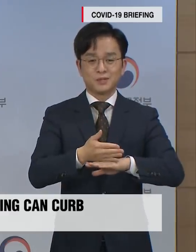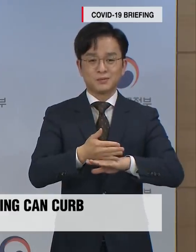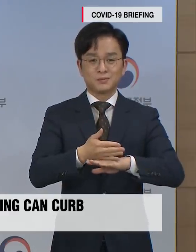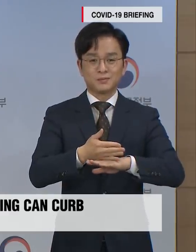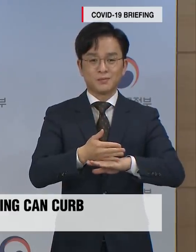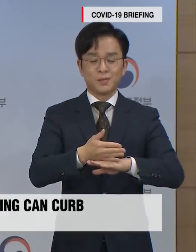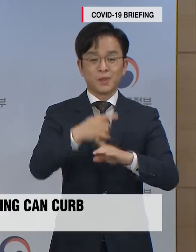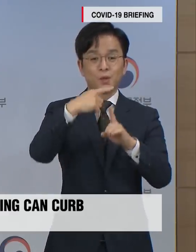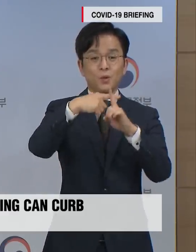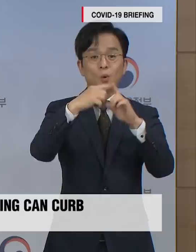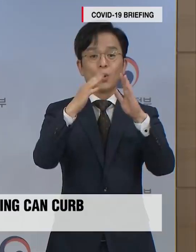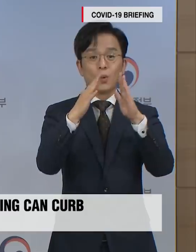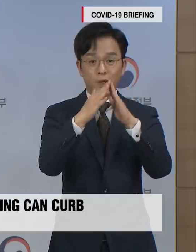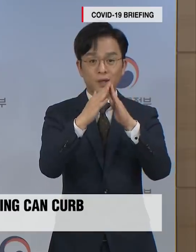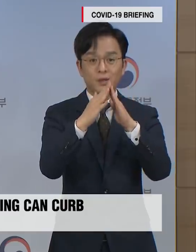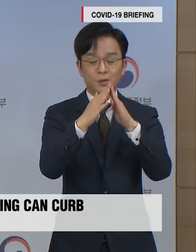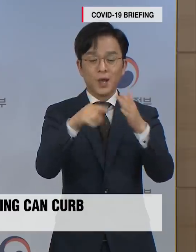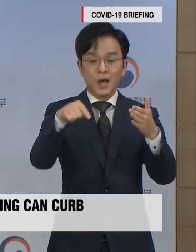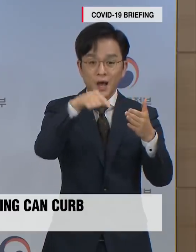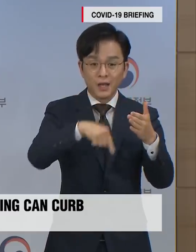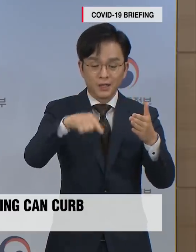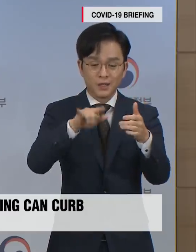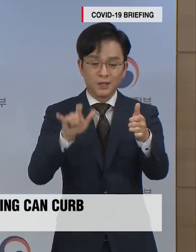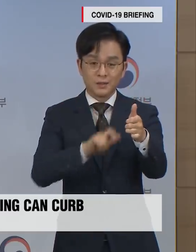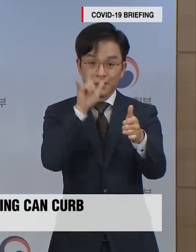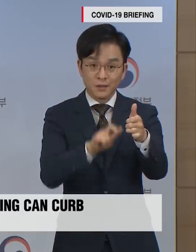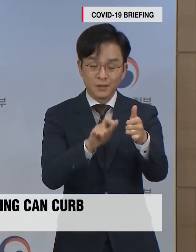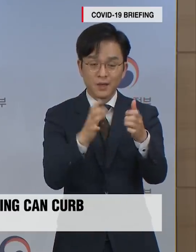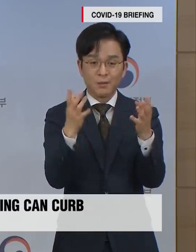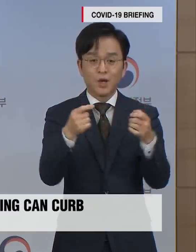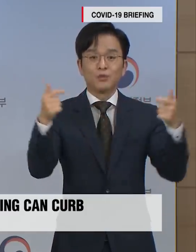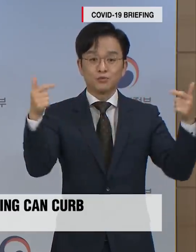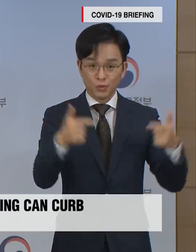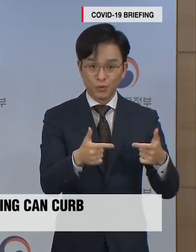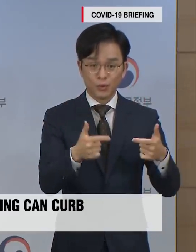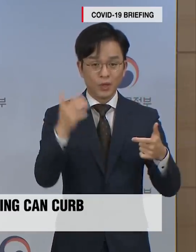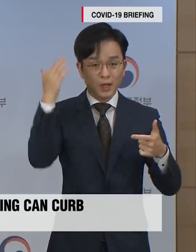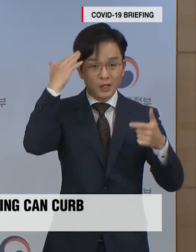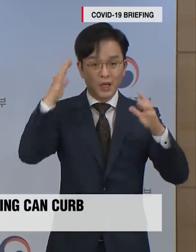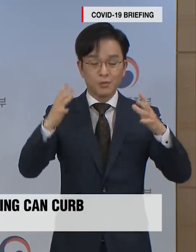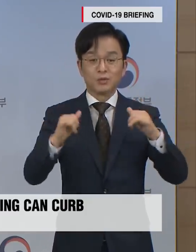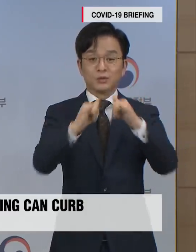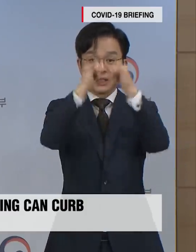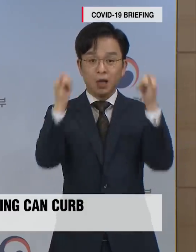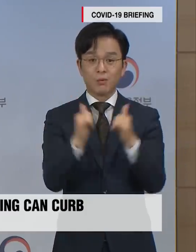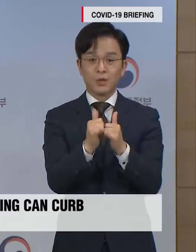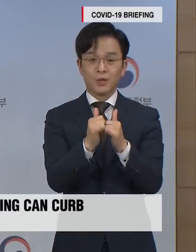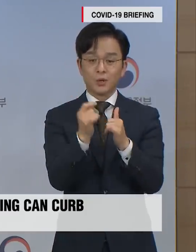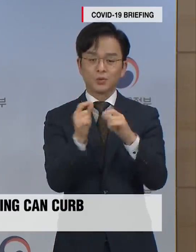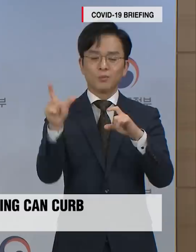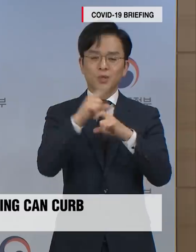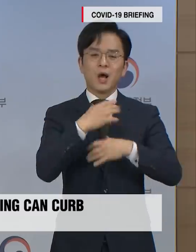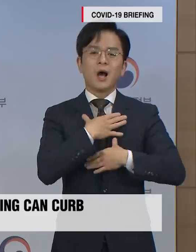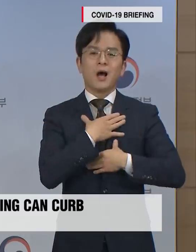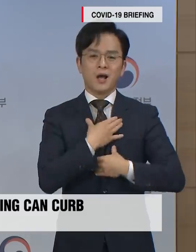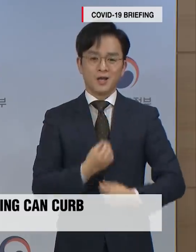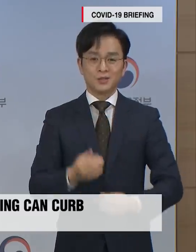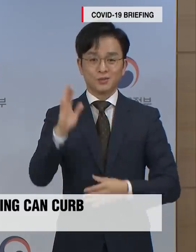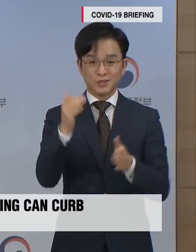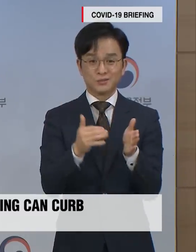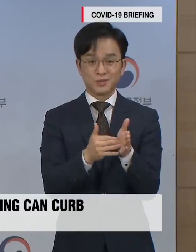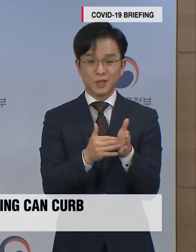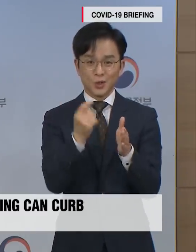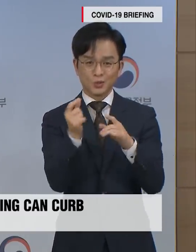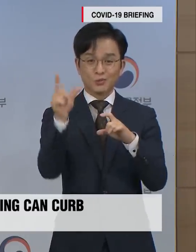of the religious leaders, we were able to decrease the number of cluster outbreaks in the religious facilities, and our